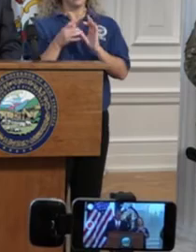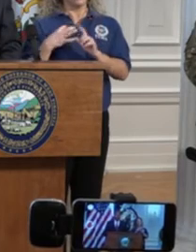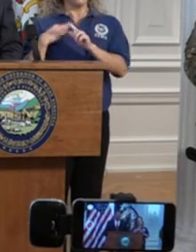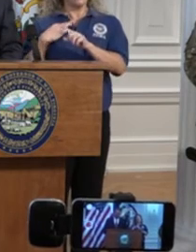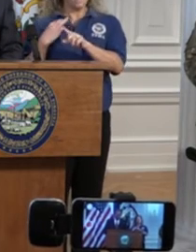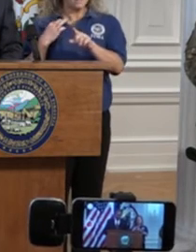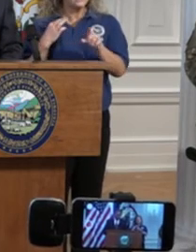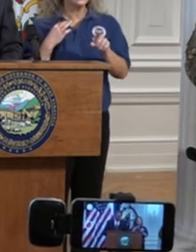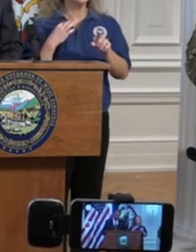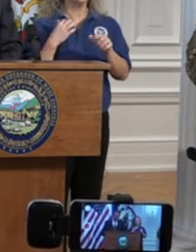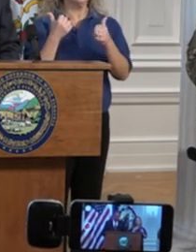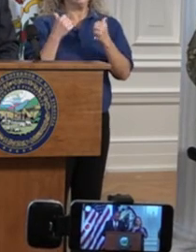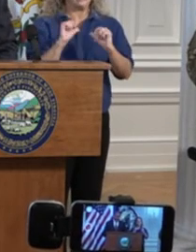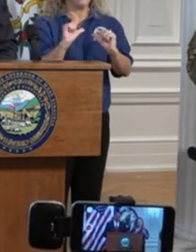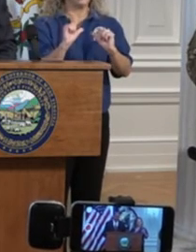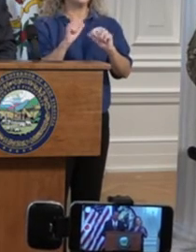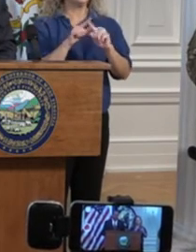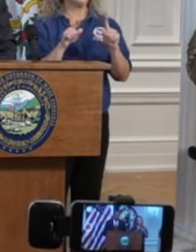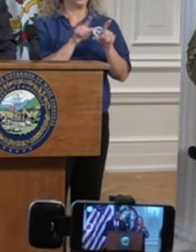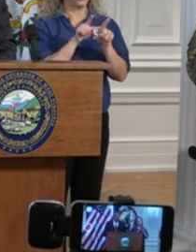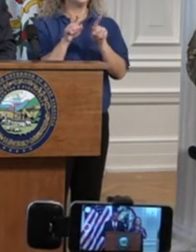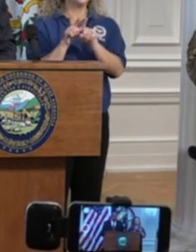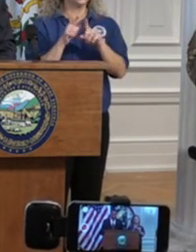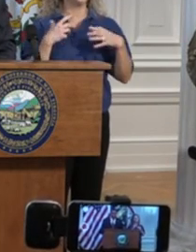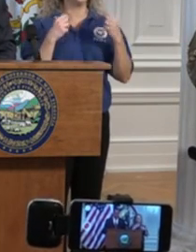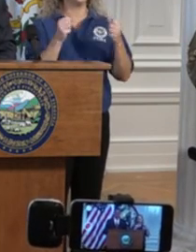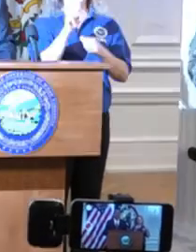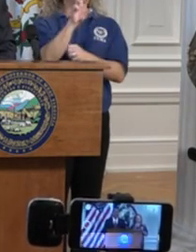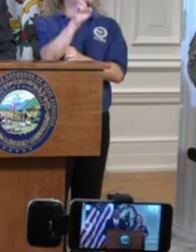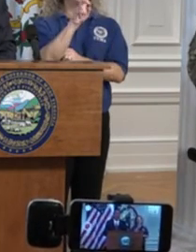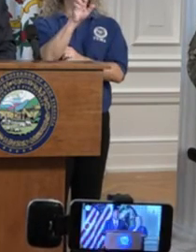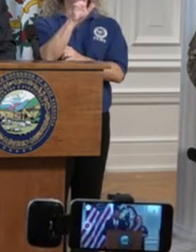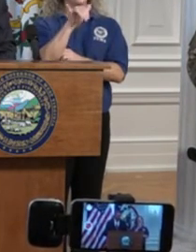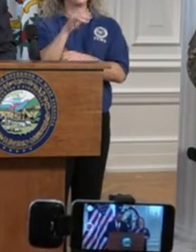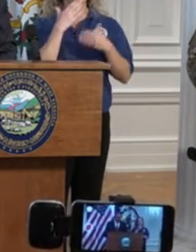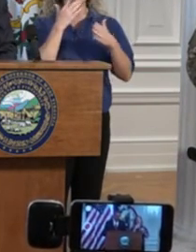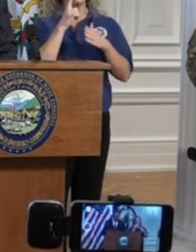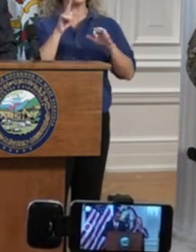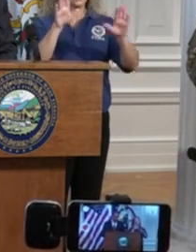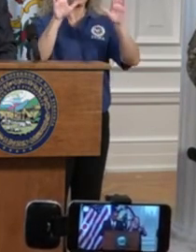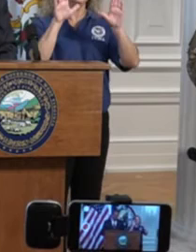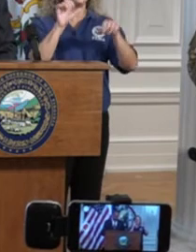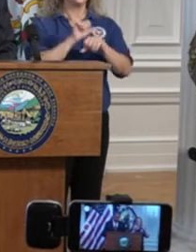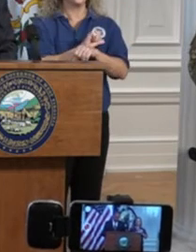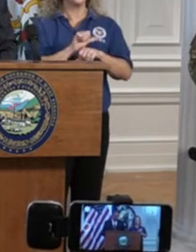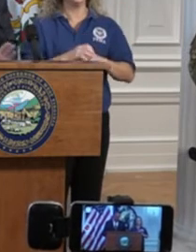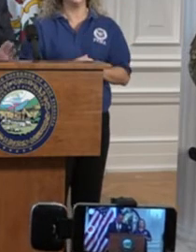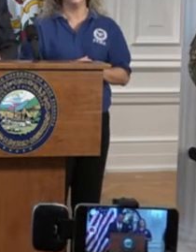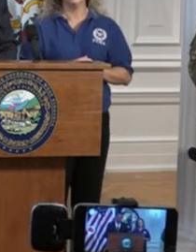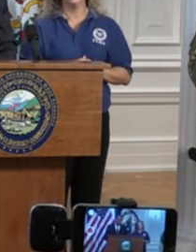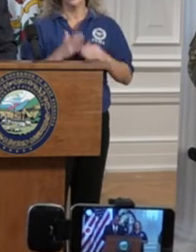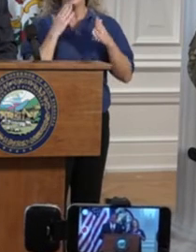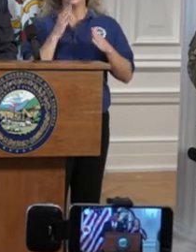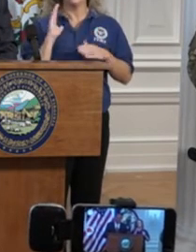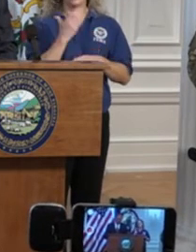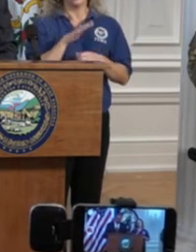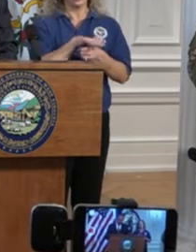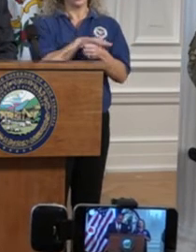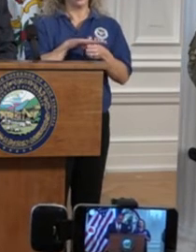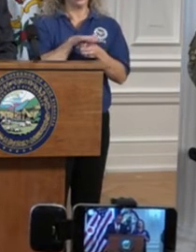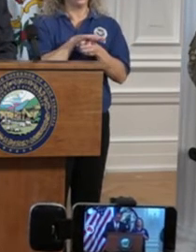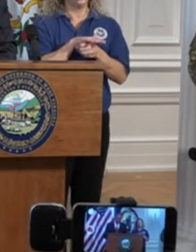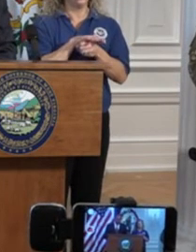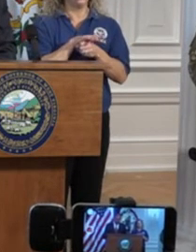volunteer response efforts, but also recovery, and I thank them for their outstanding work. And thank you to our